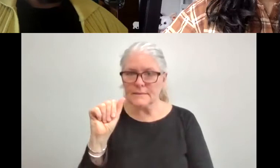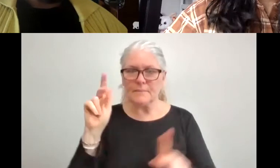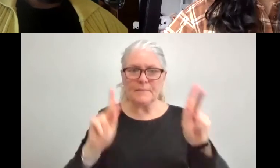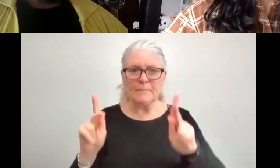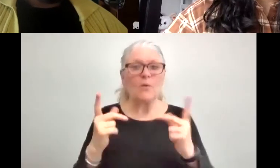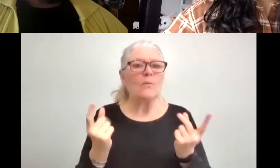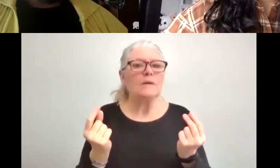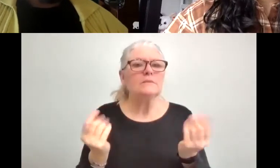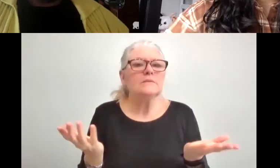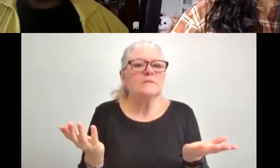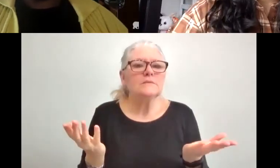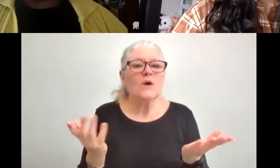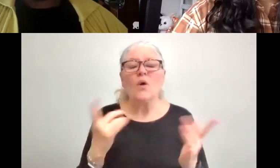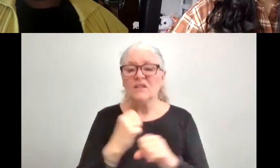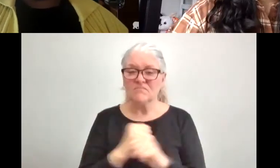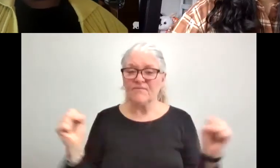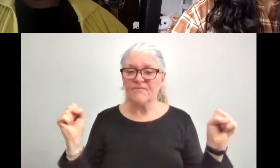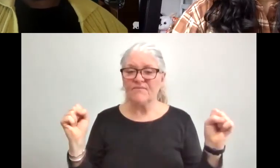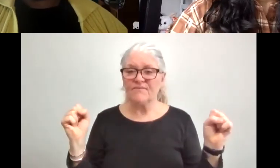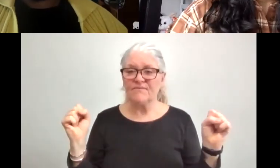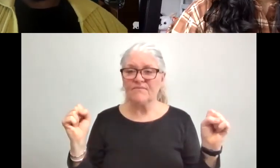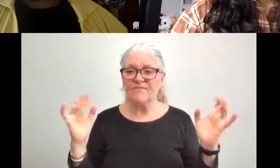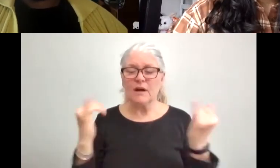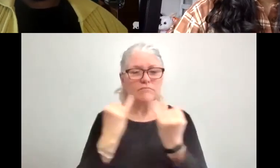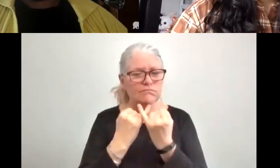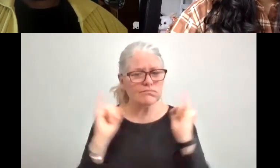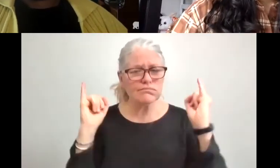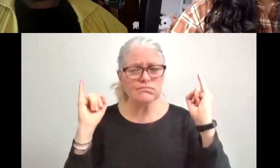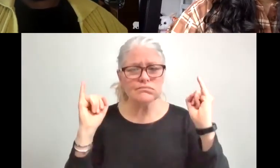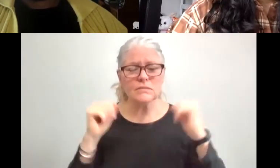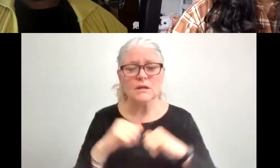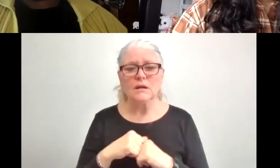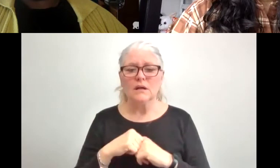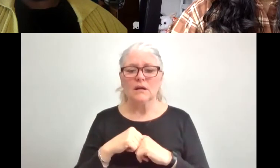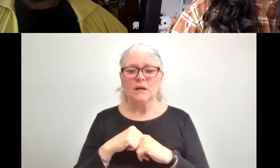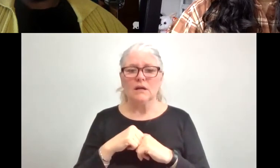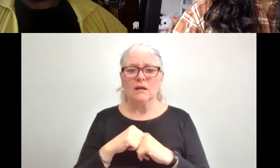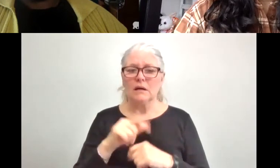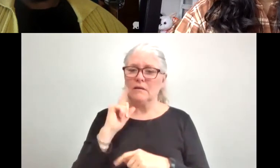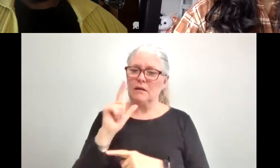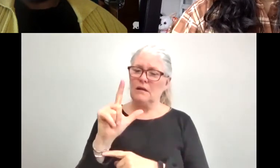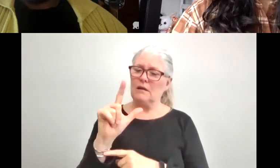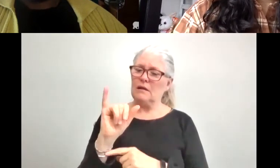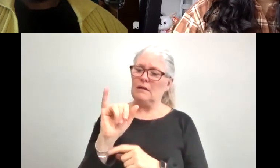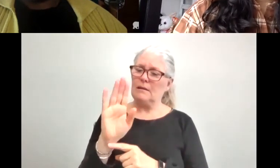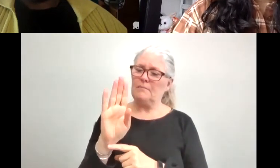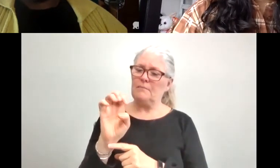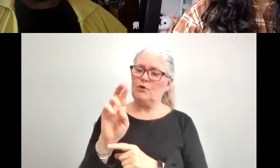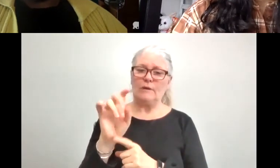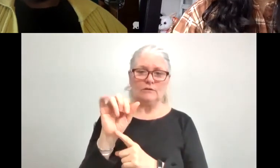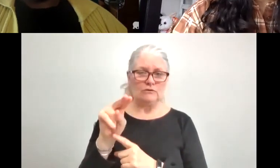security. I think liberation, and I think a liberation is like a lack of